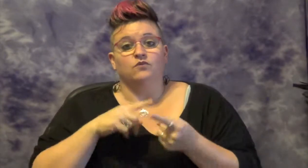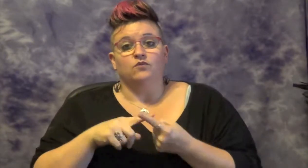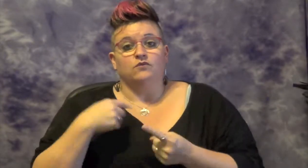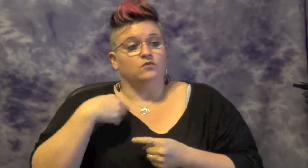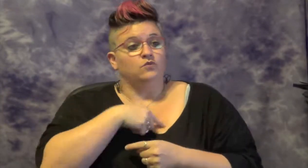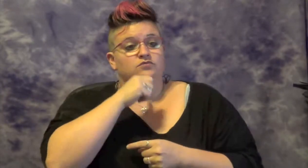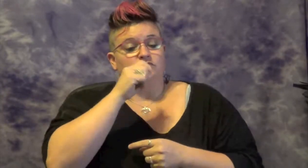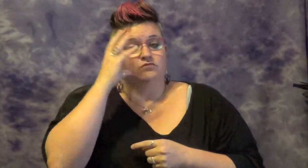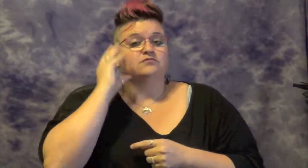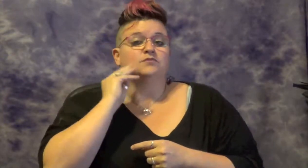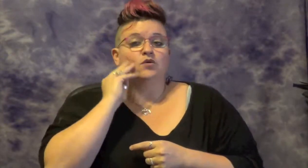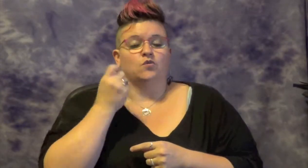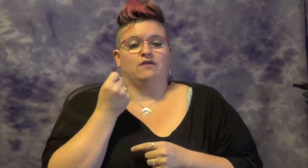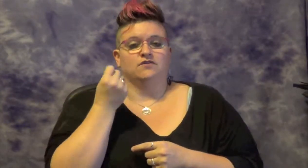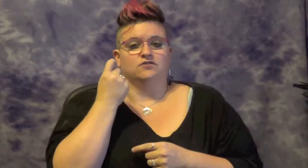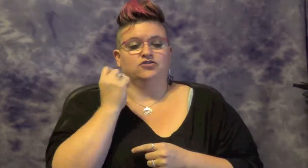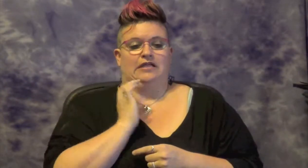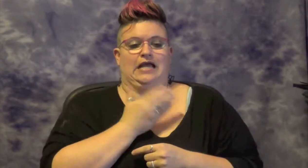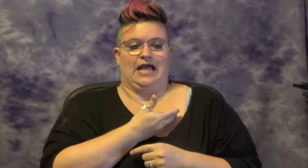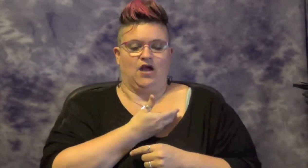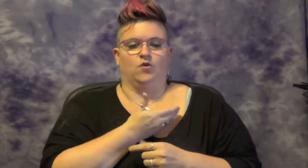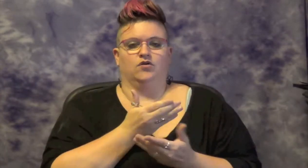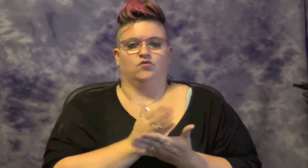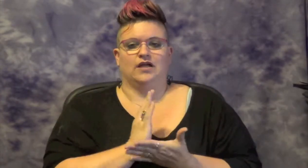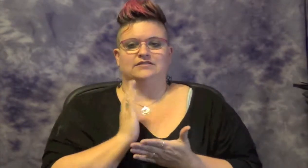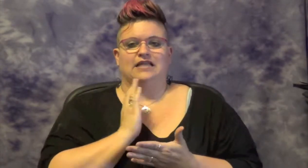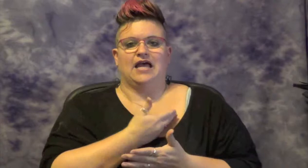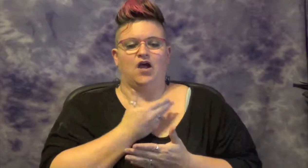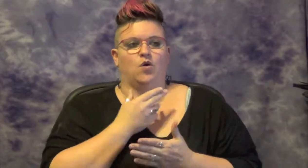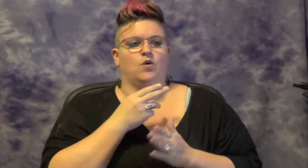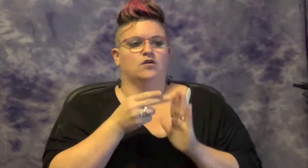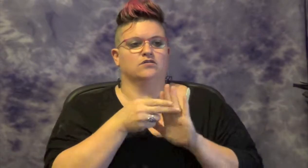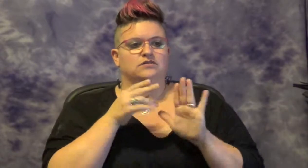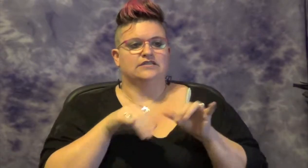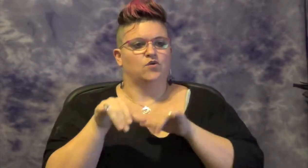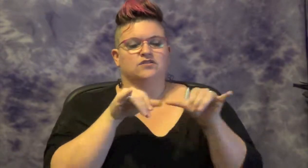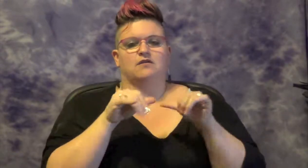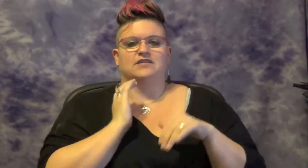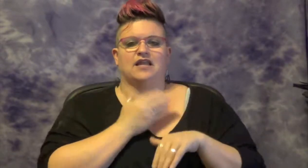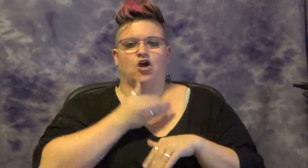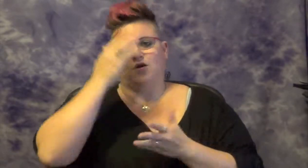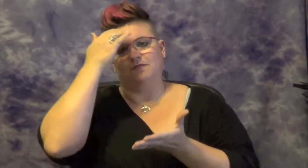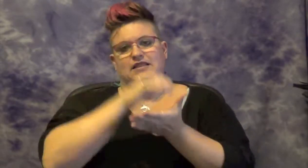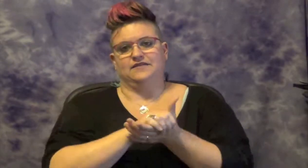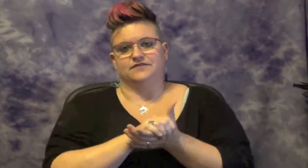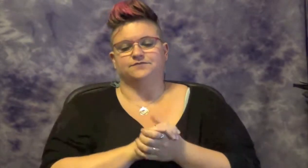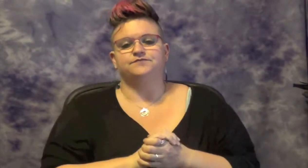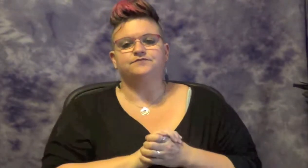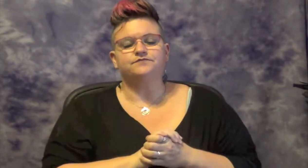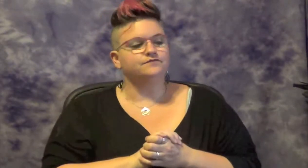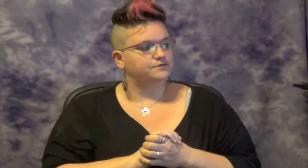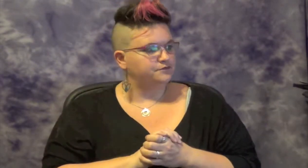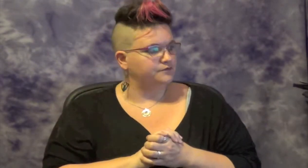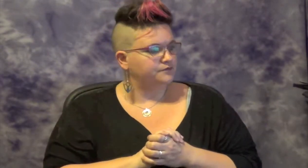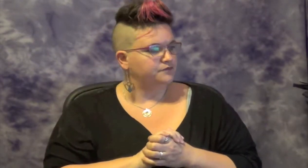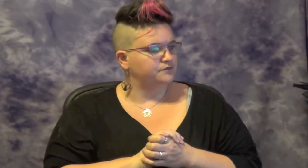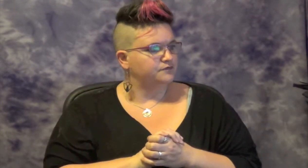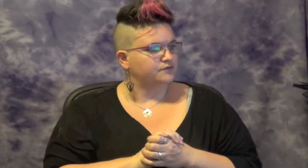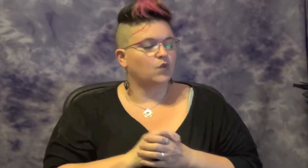damages that occur with us. We have a different schema, and we have to understand that those stereotypes and those beliefs are out there,